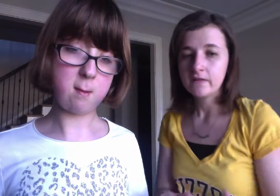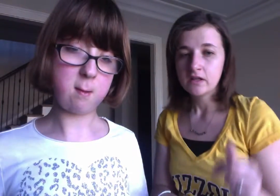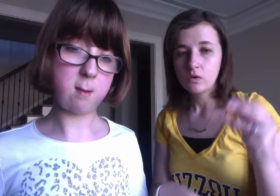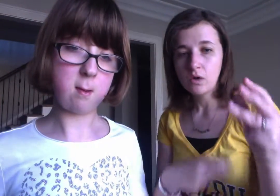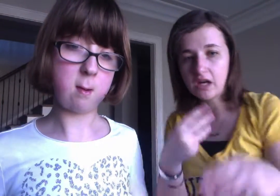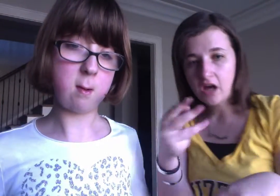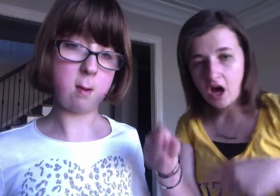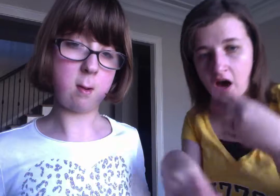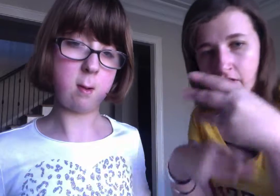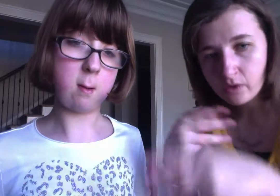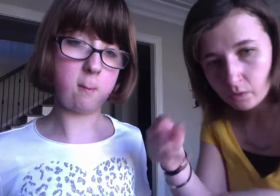We are the